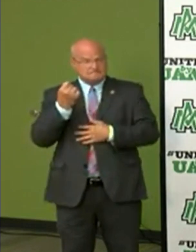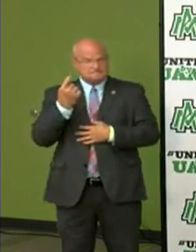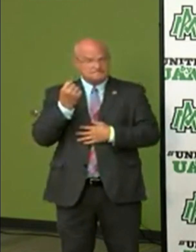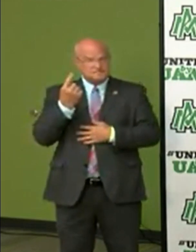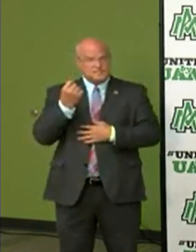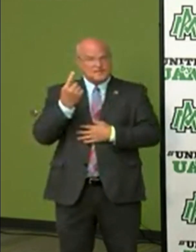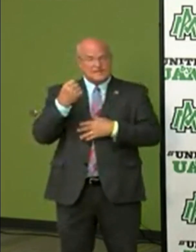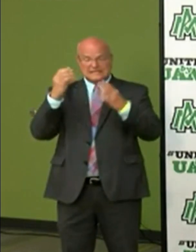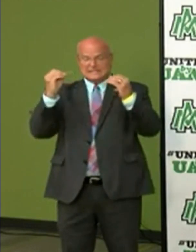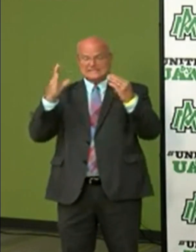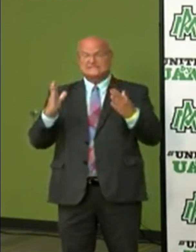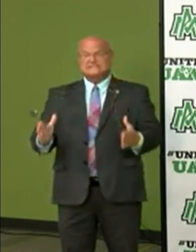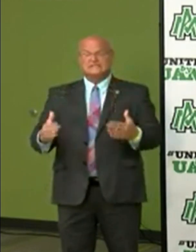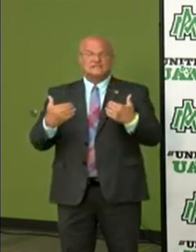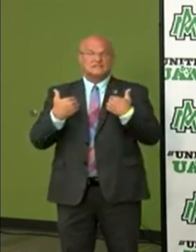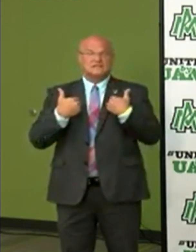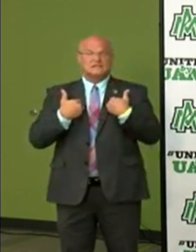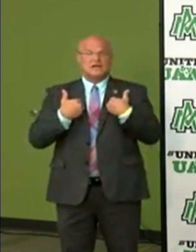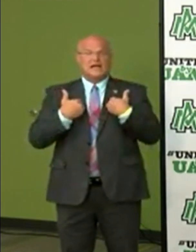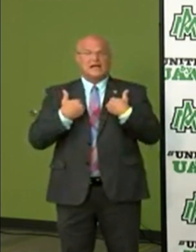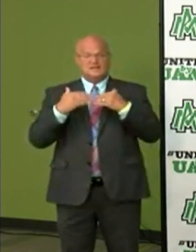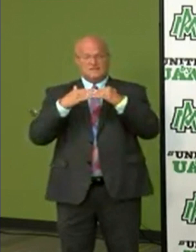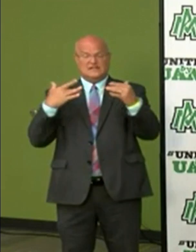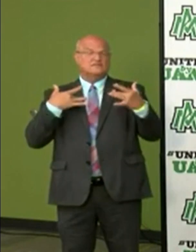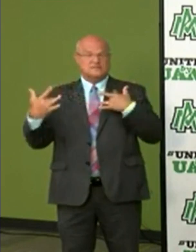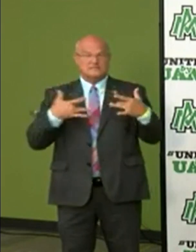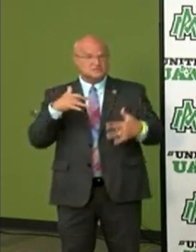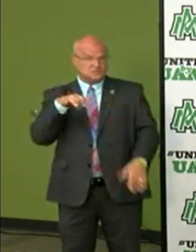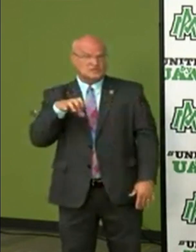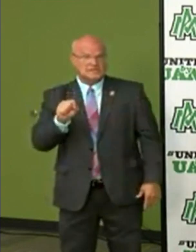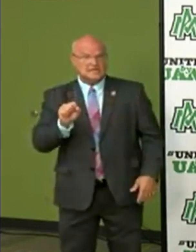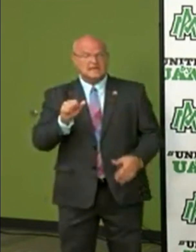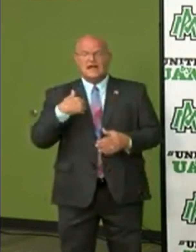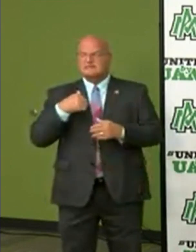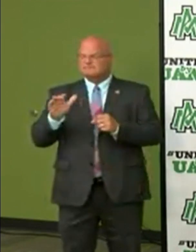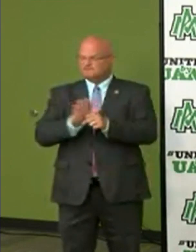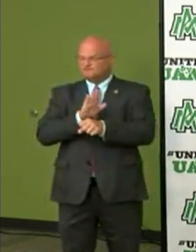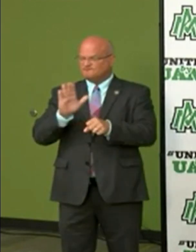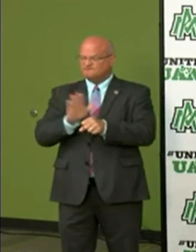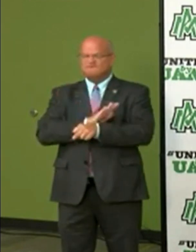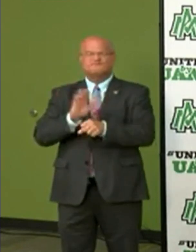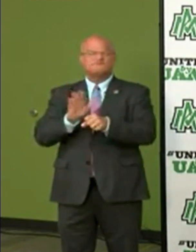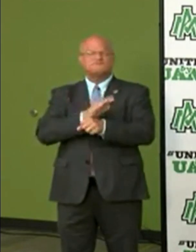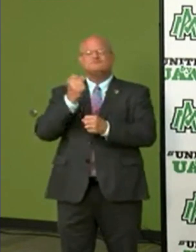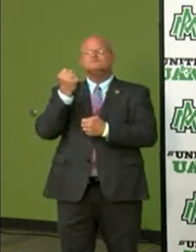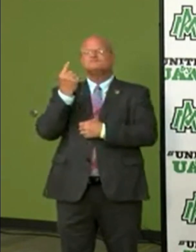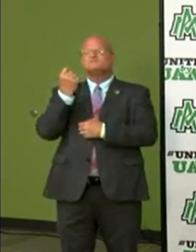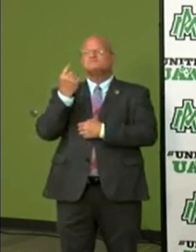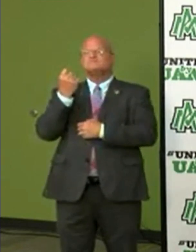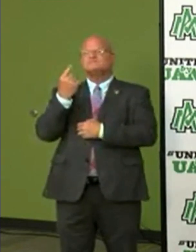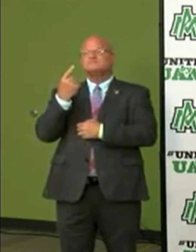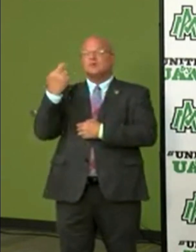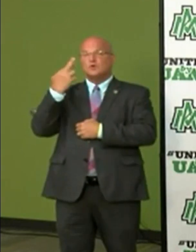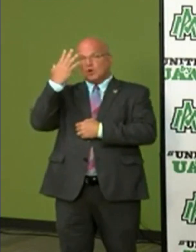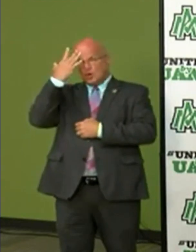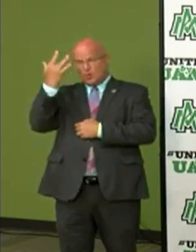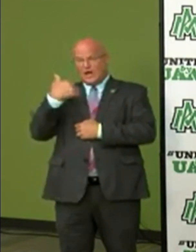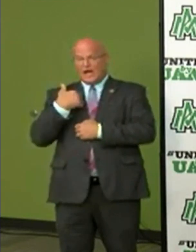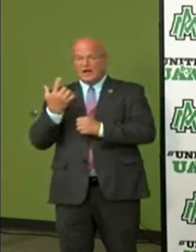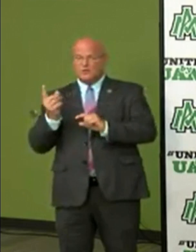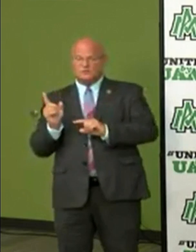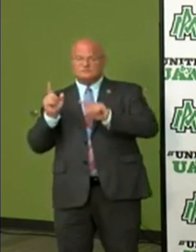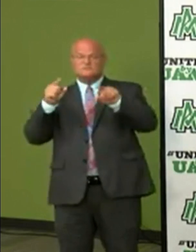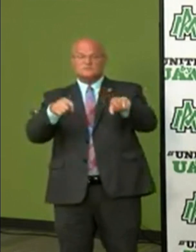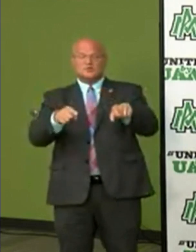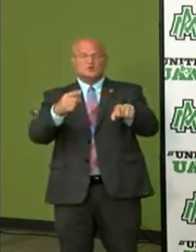understand teachers have a level of concern that I fully respect. That's one of the reasons I want to go today,